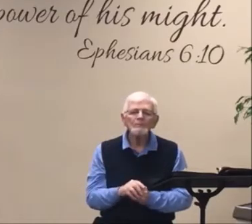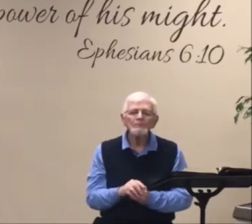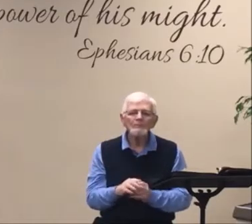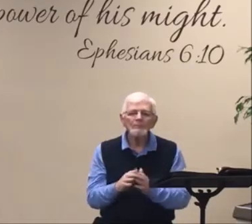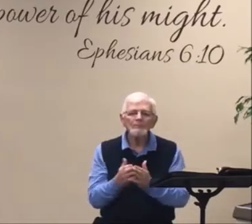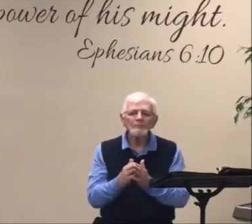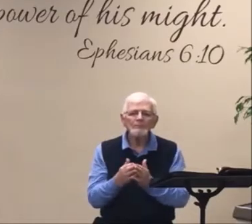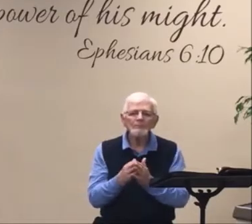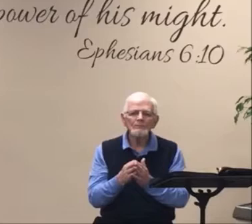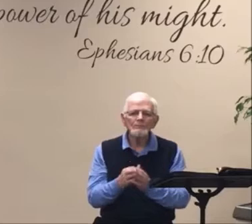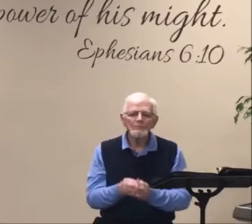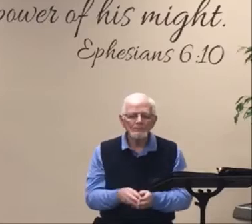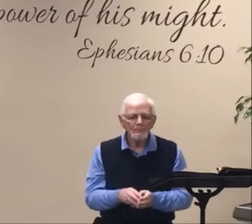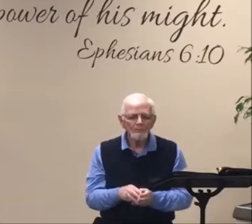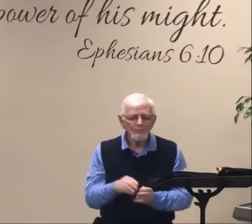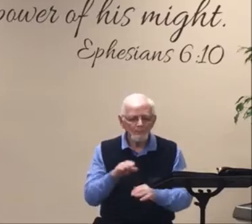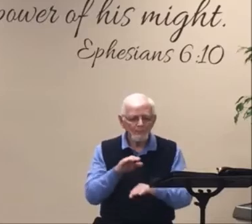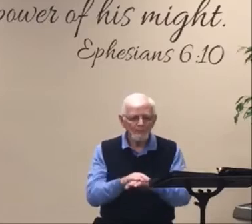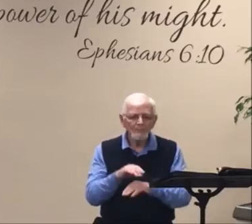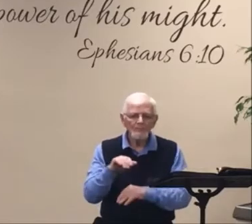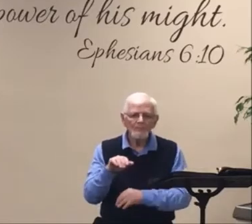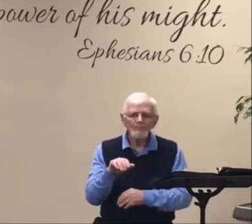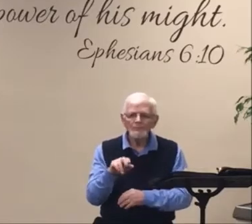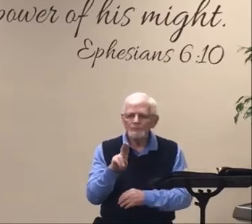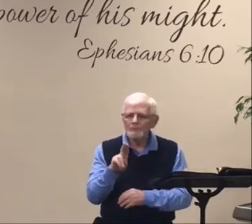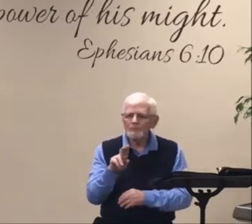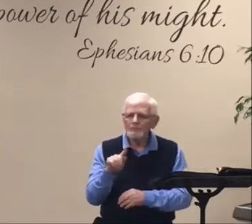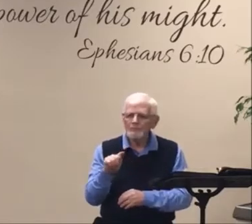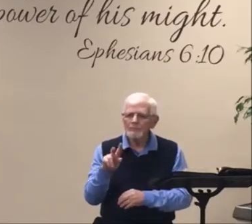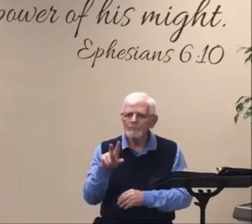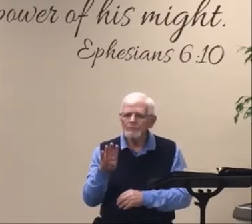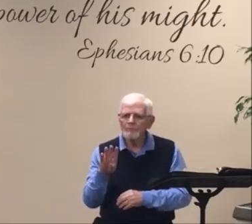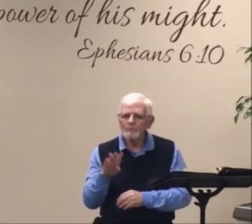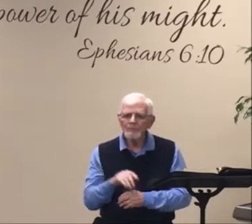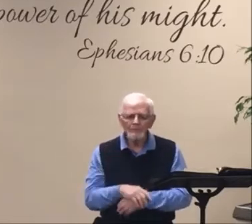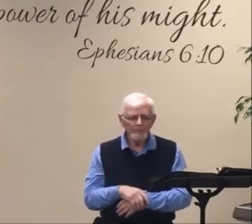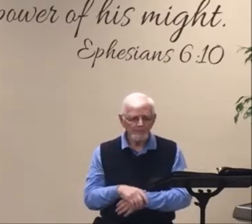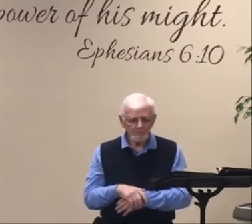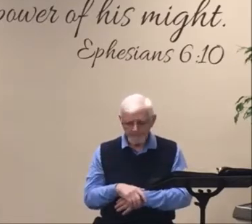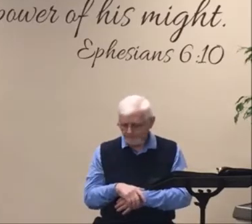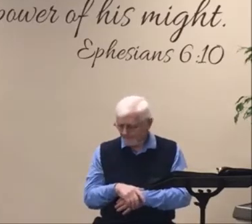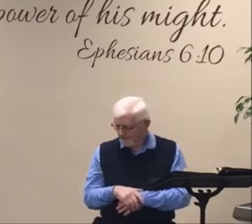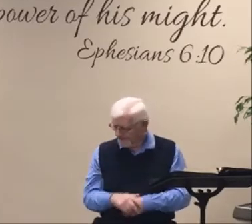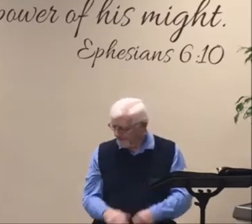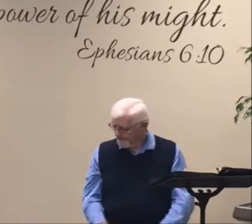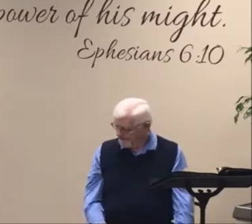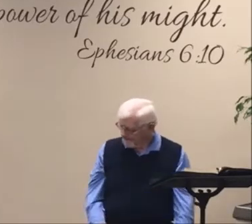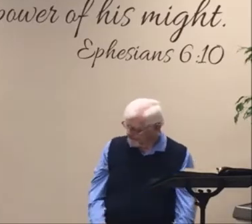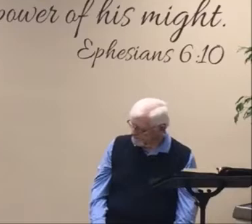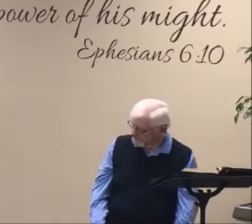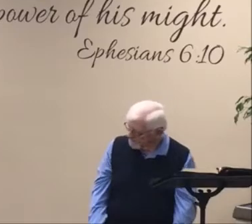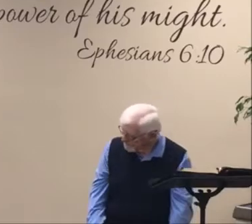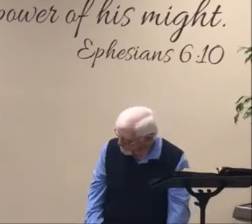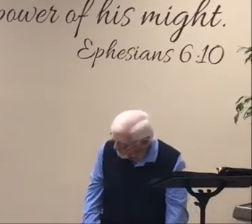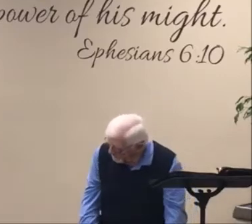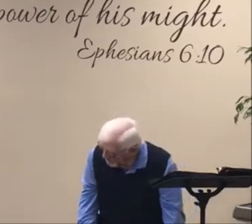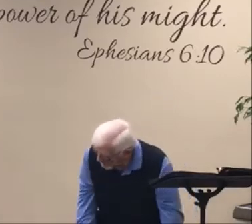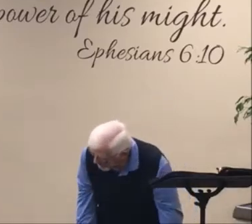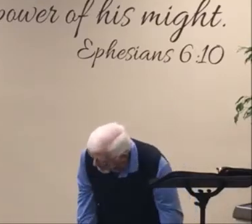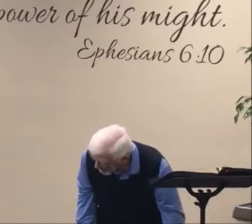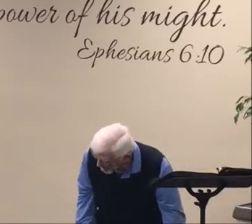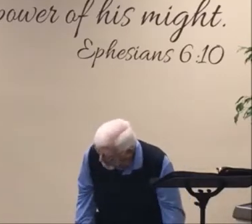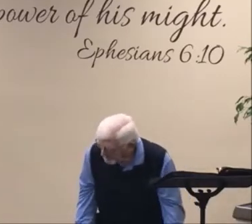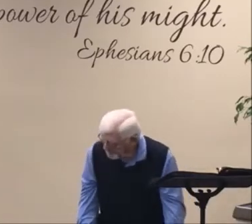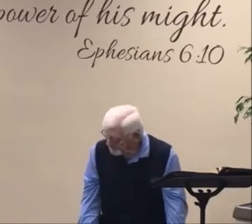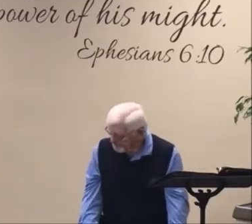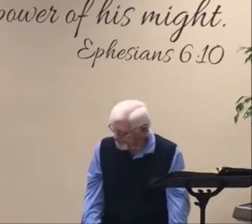of the sermons. So look for those. What do they look? You can look up Bible Baptist Billings on YouTube.